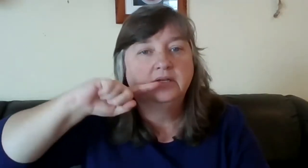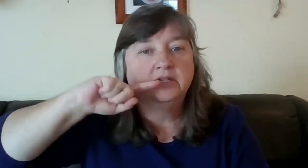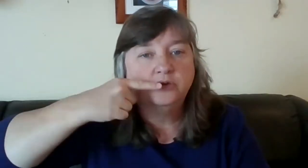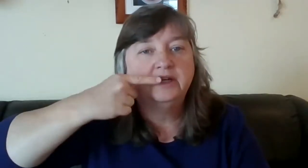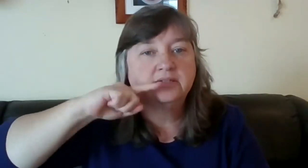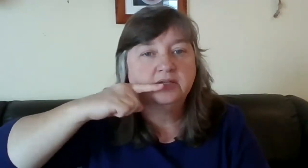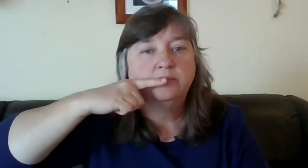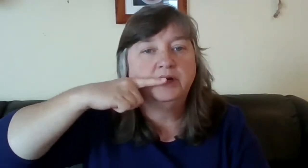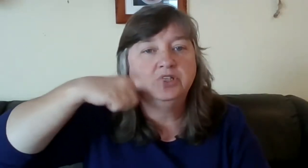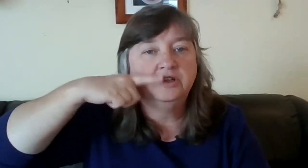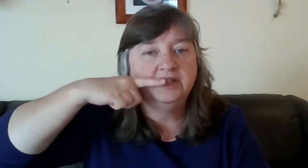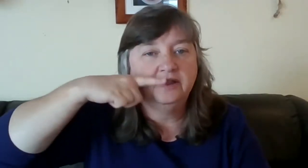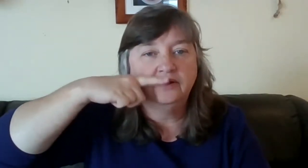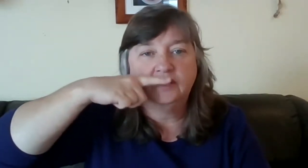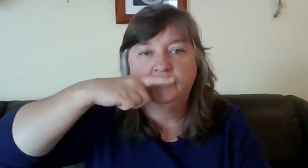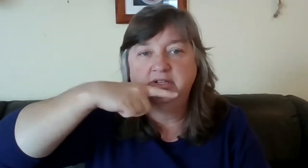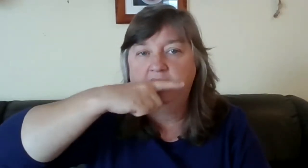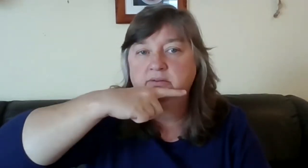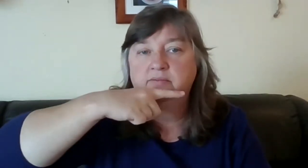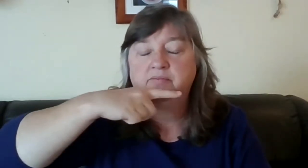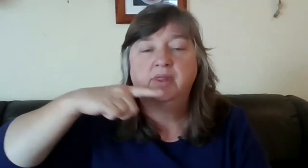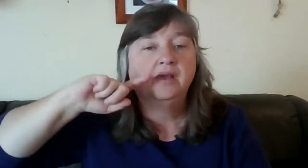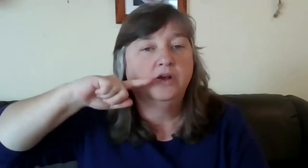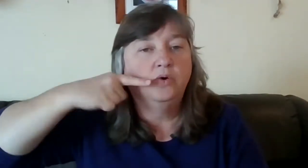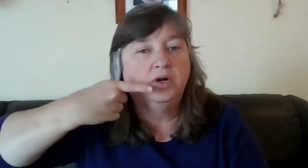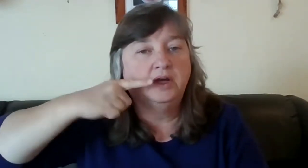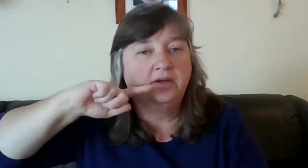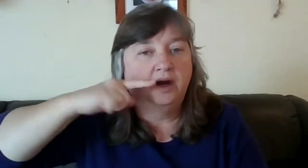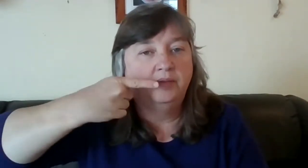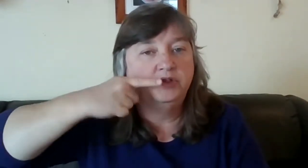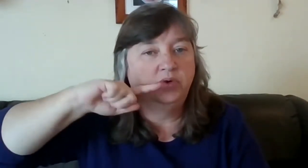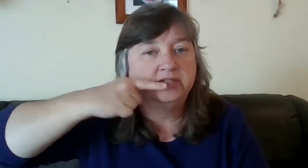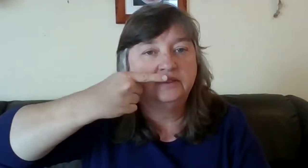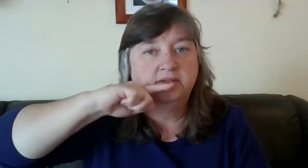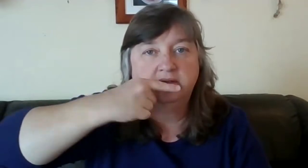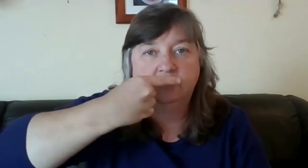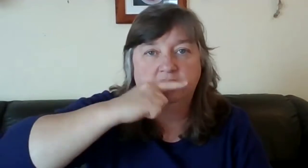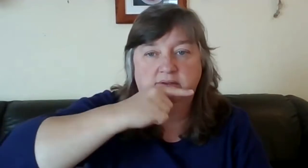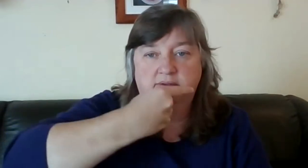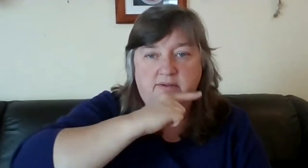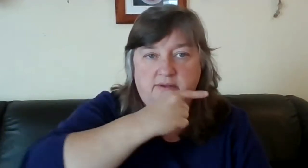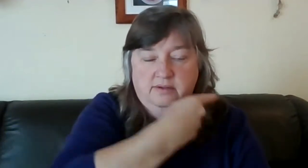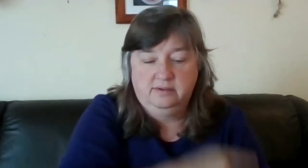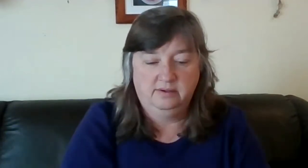It twists. Brushing your teeth goes up and down. Corn on the cob twists.